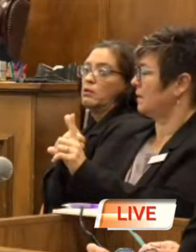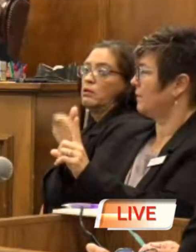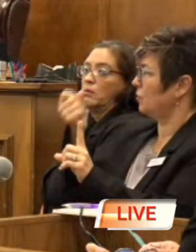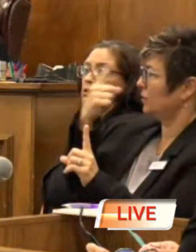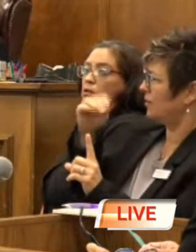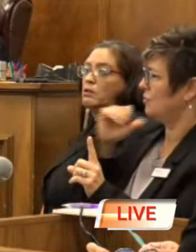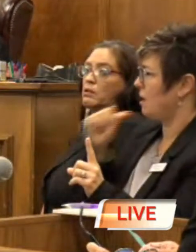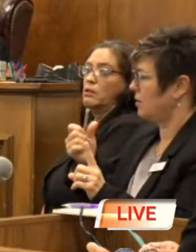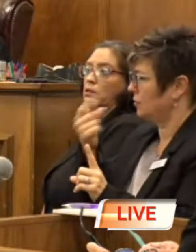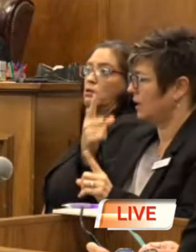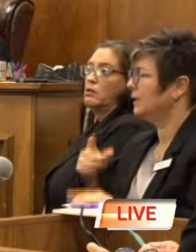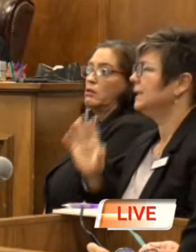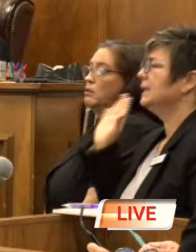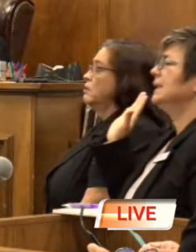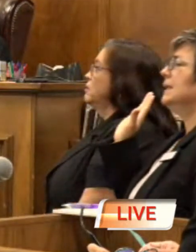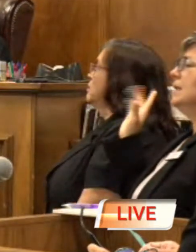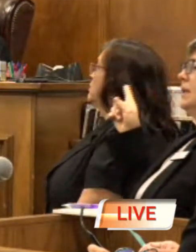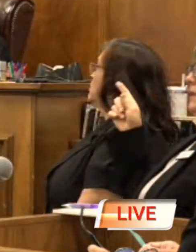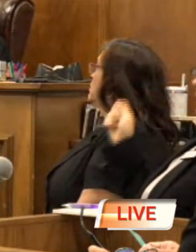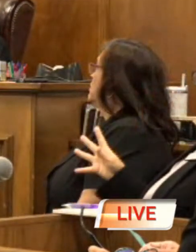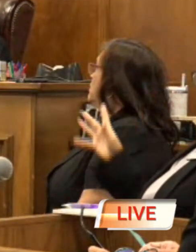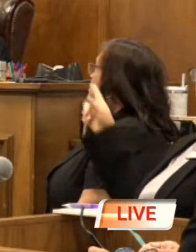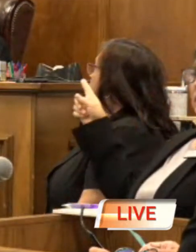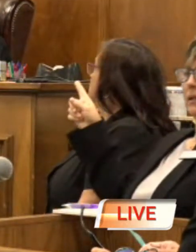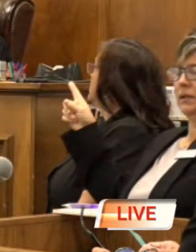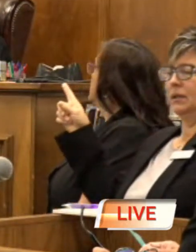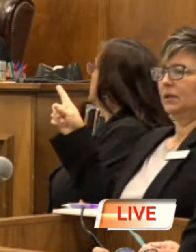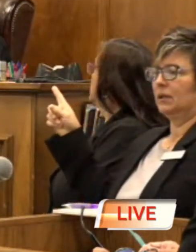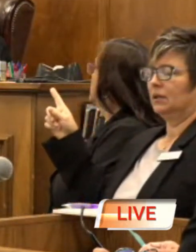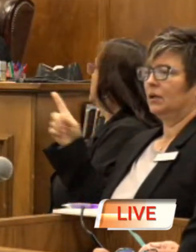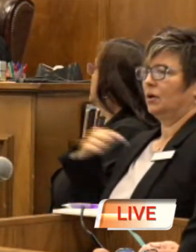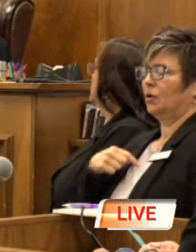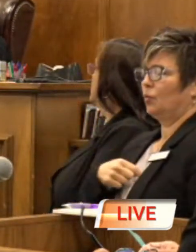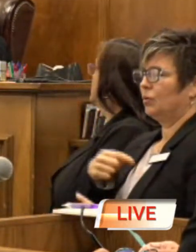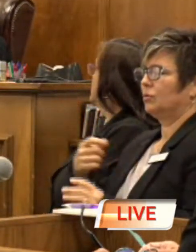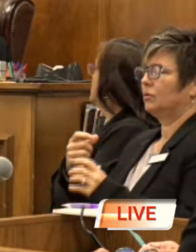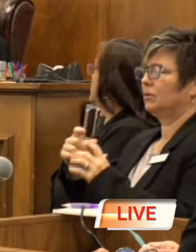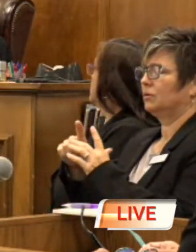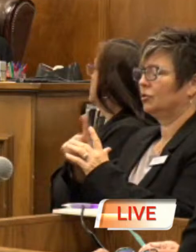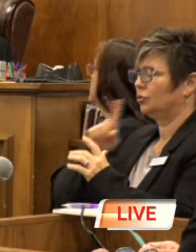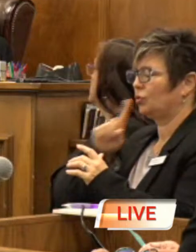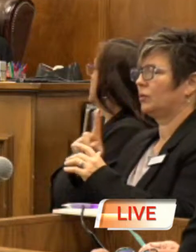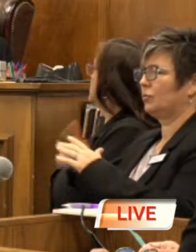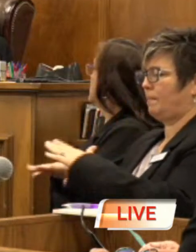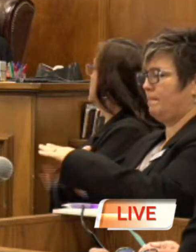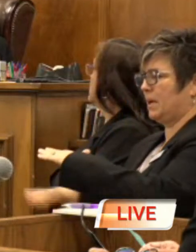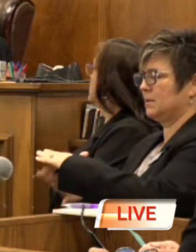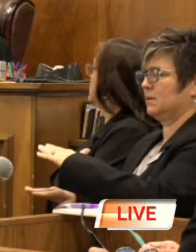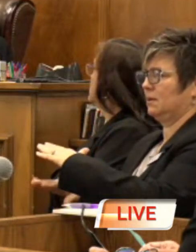I understand it, but we started a preliminary effort to try to establish